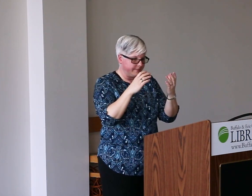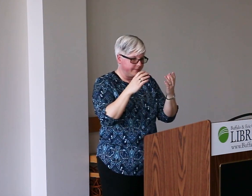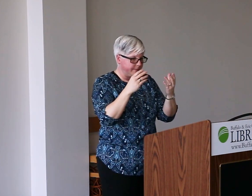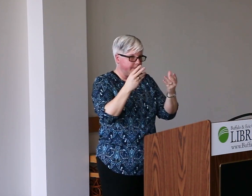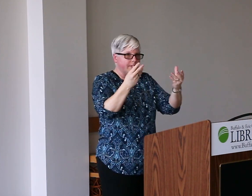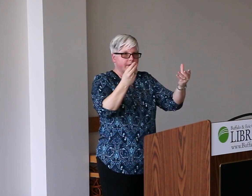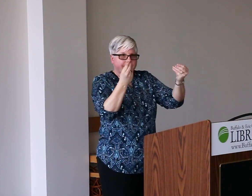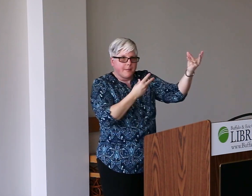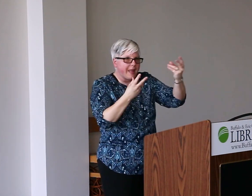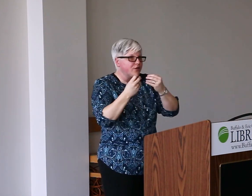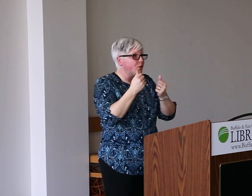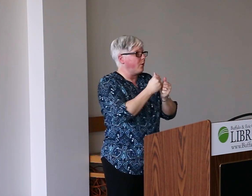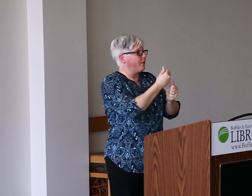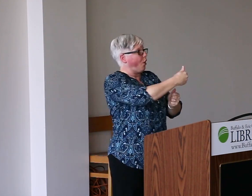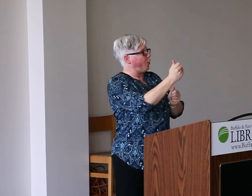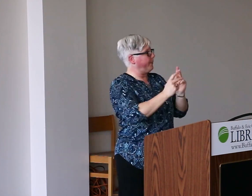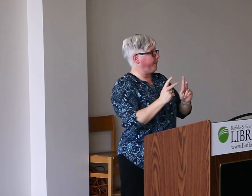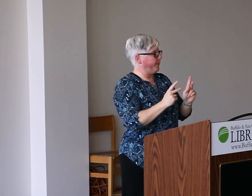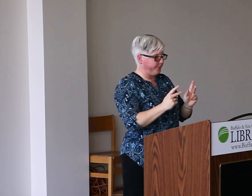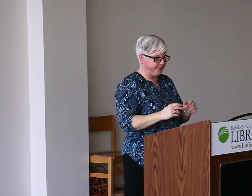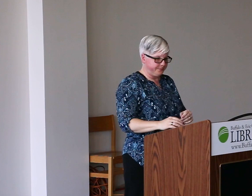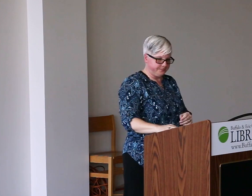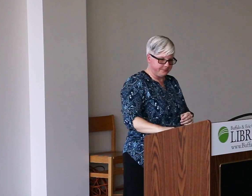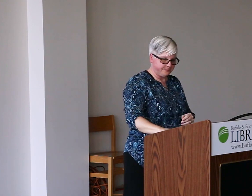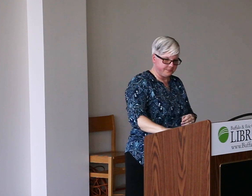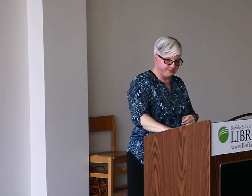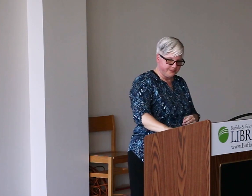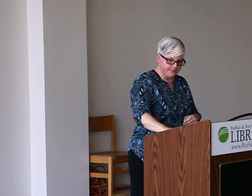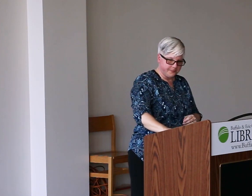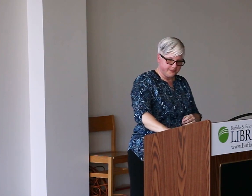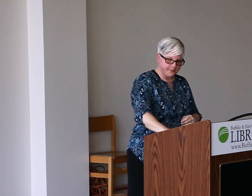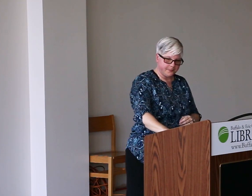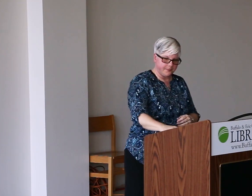to communicate. We want information from other people.